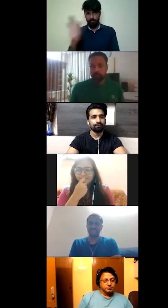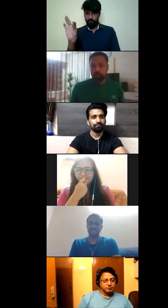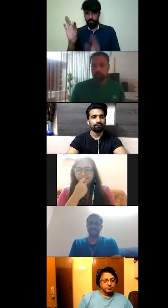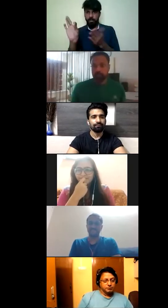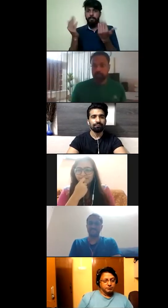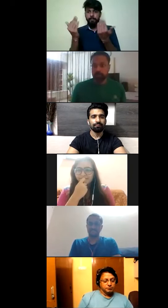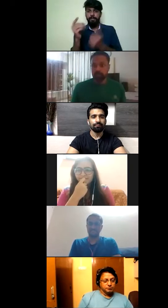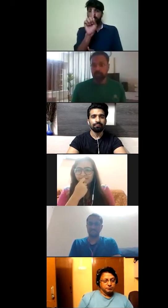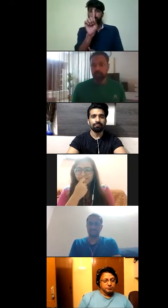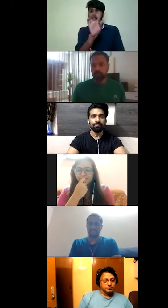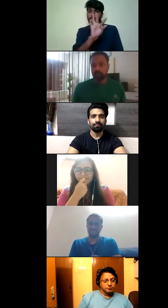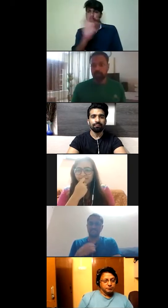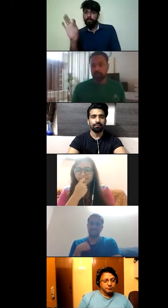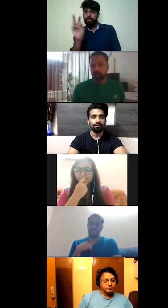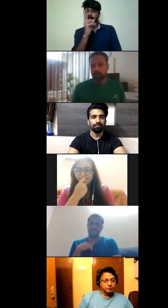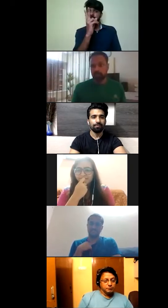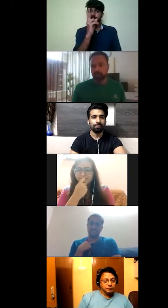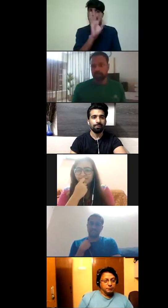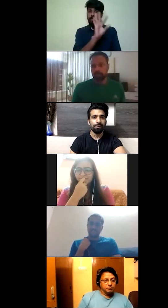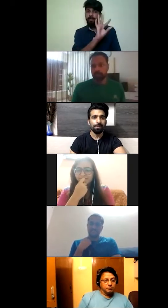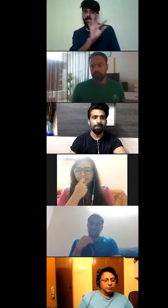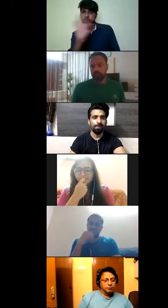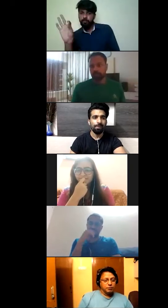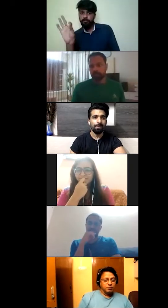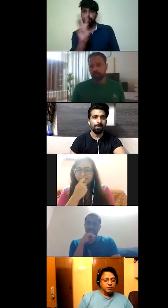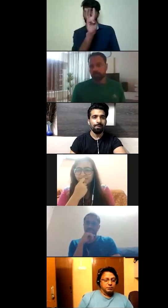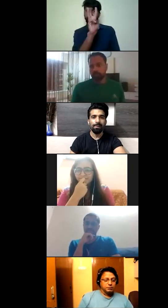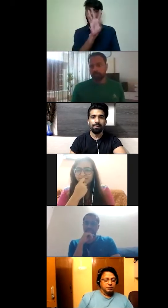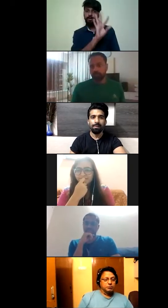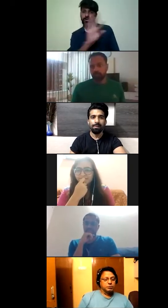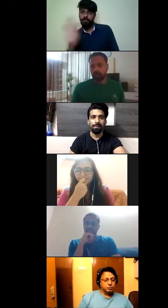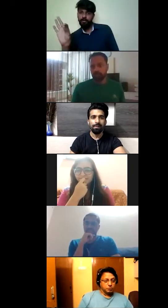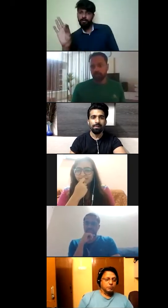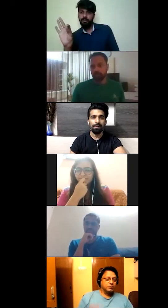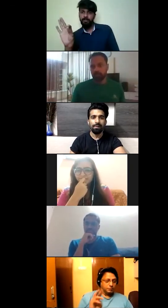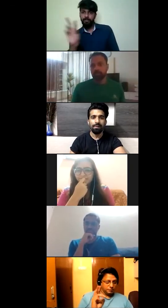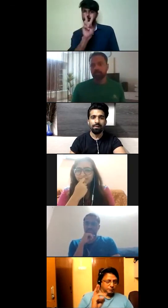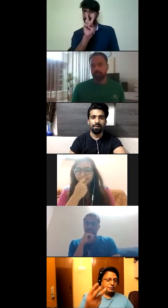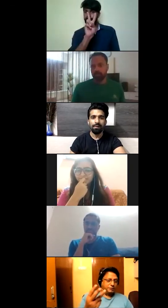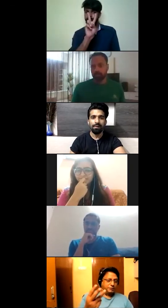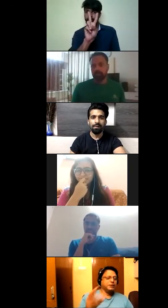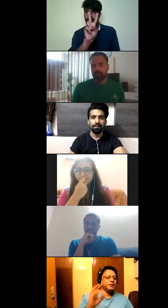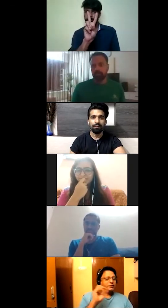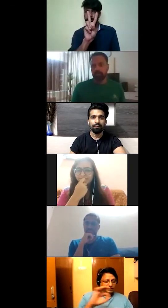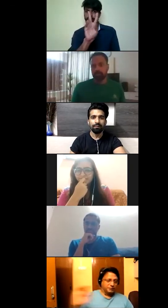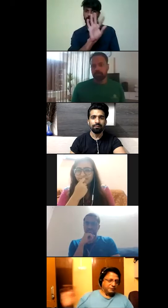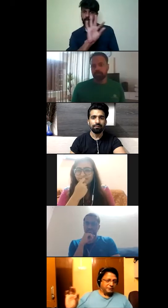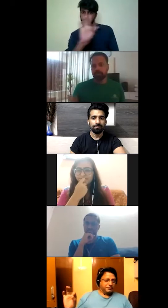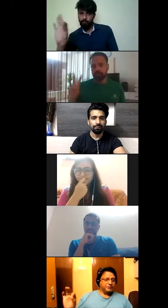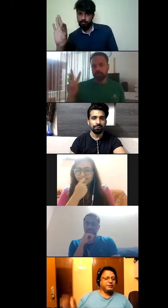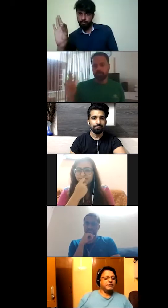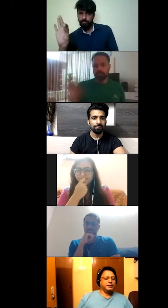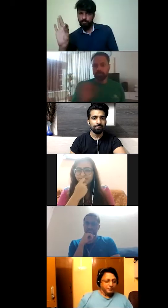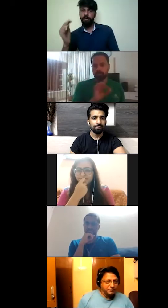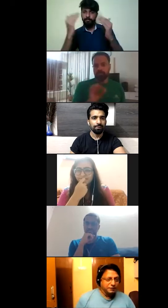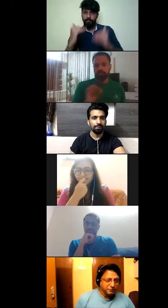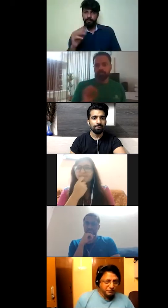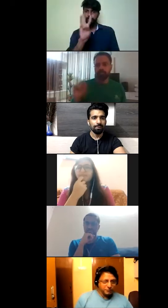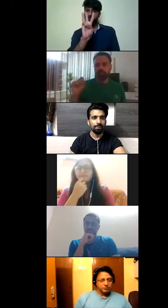Also 1 week, but you can add more fingers to it. So 1 week, 2